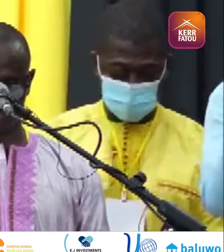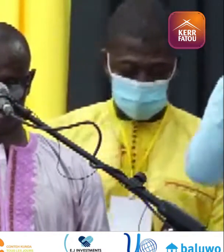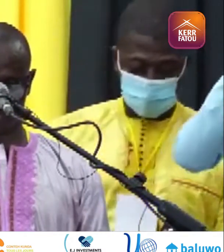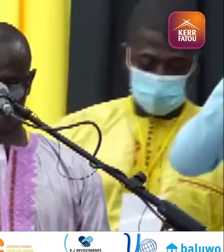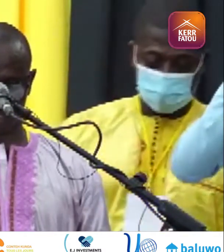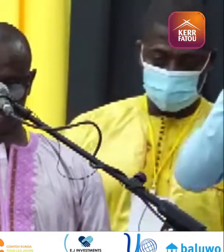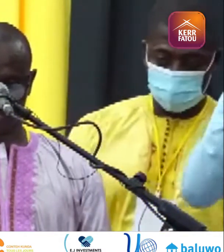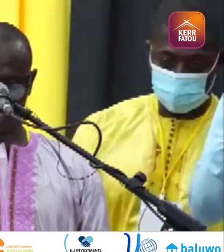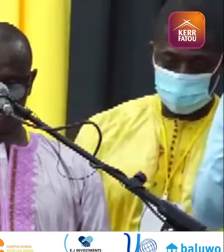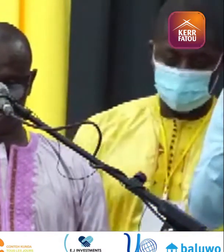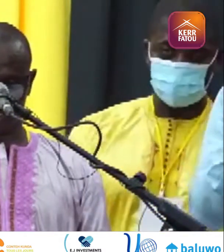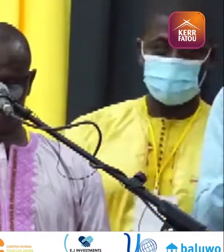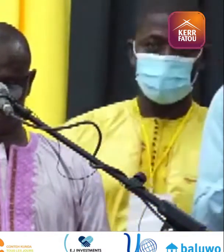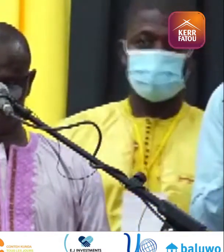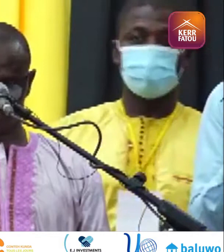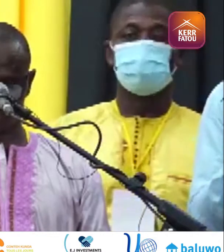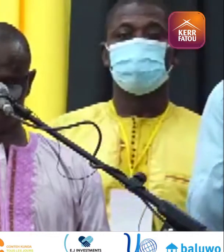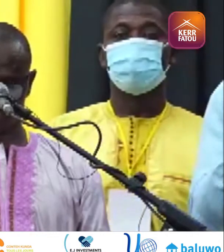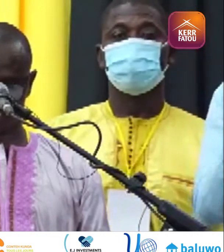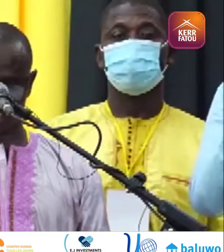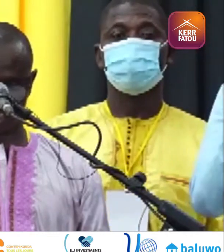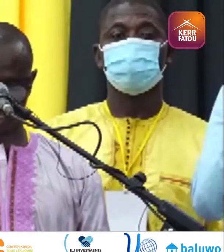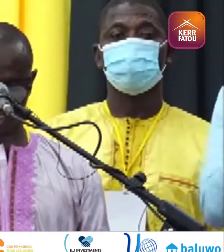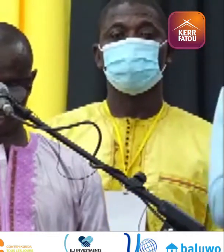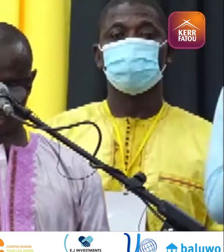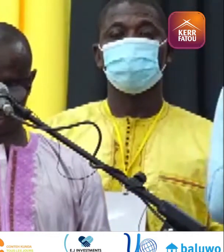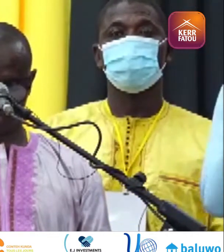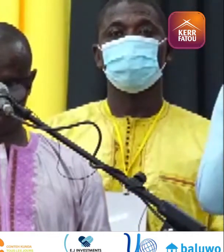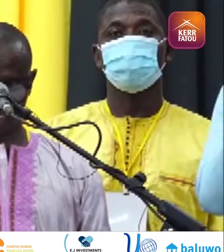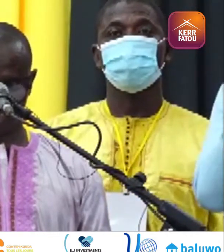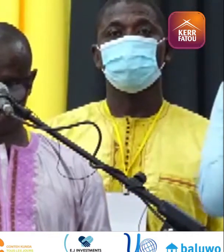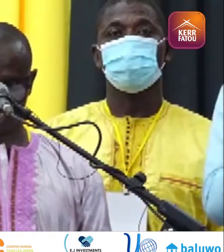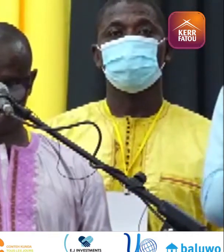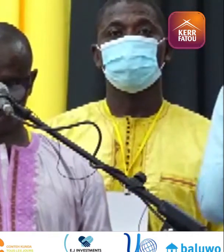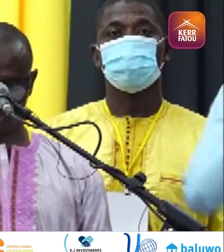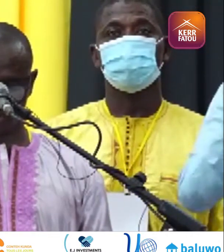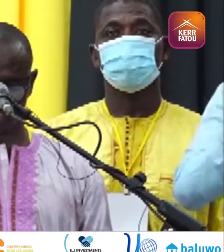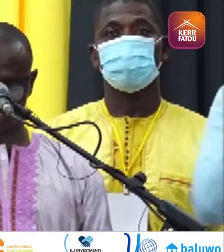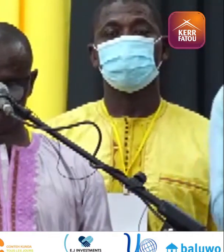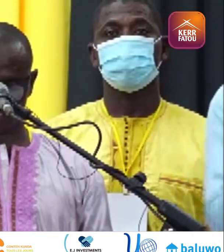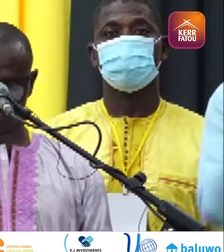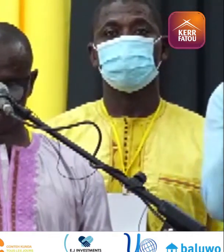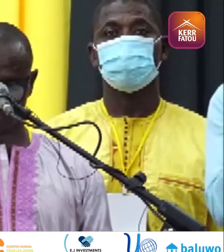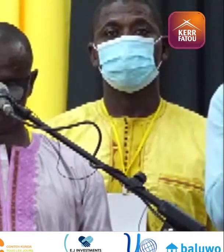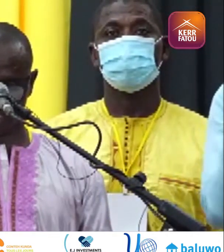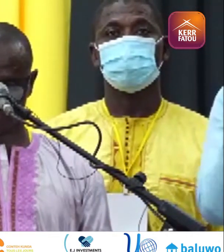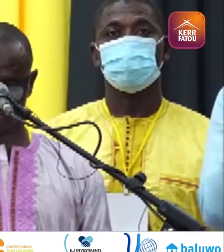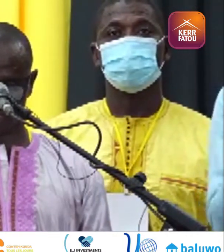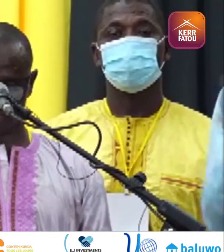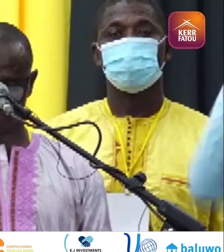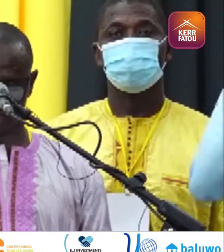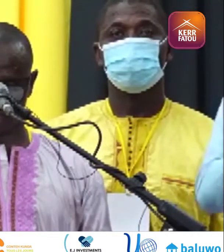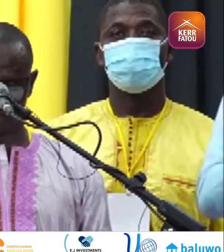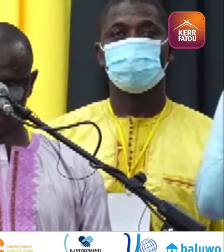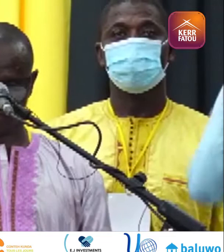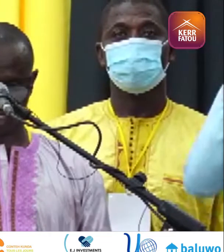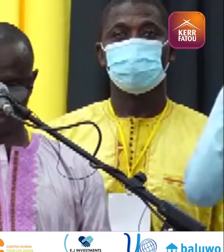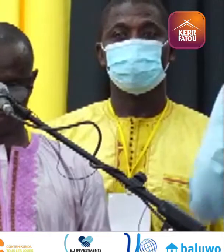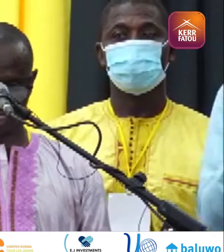paragraph 15, by deleting the words Deputy Secretary General, by inserting new clause after subsection 1,